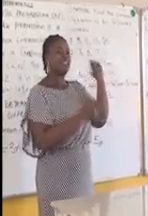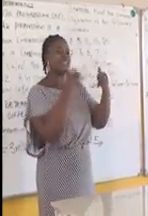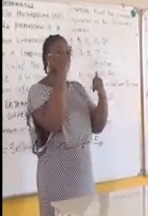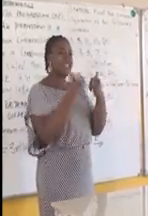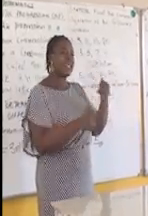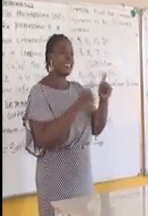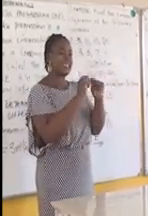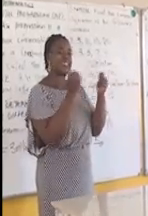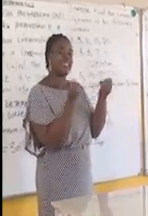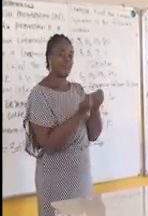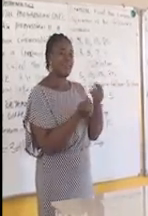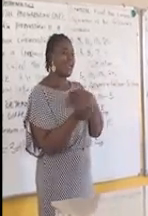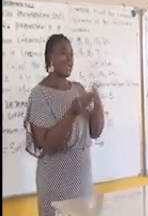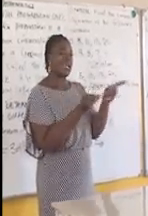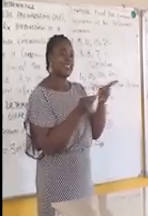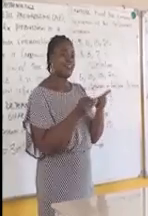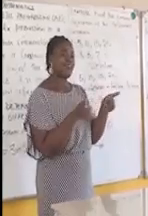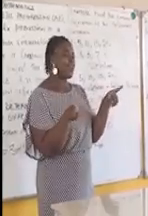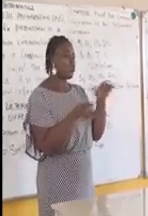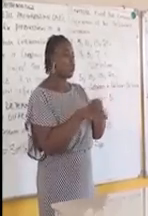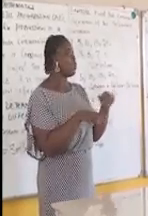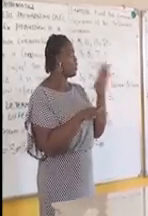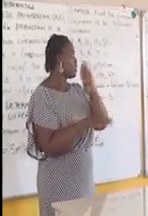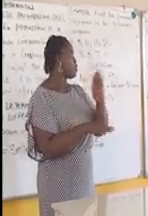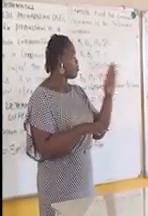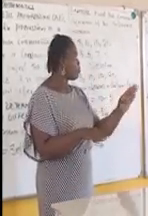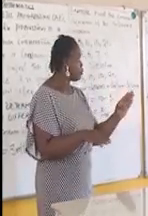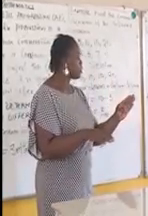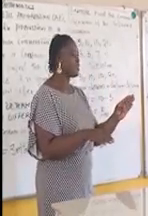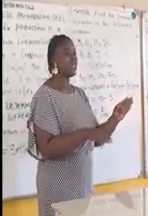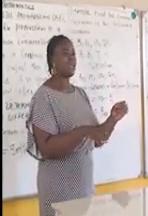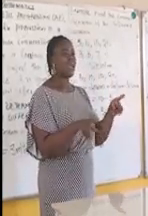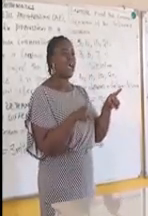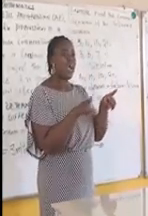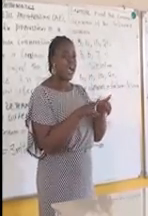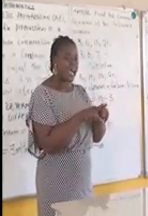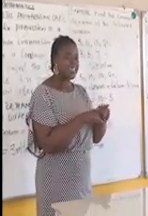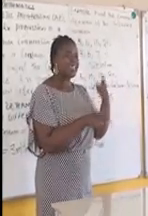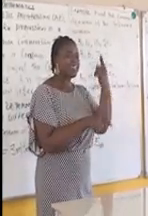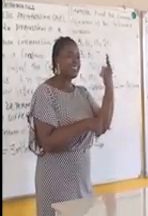define it on the board that Tn is the number of terms sought for.